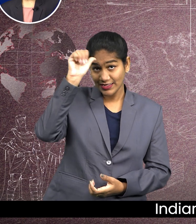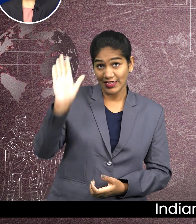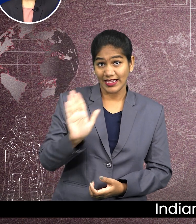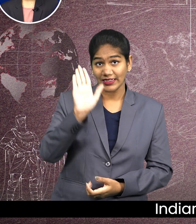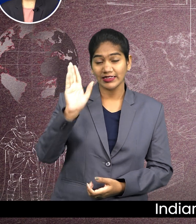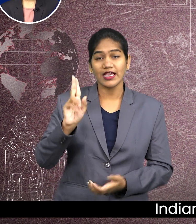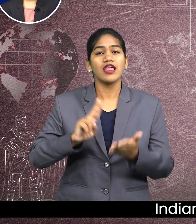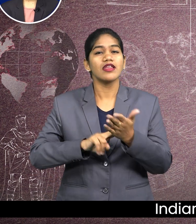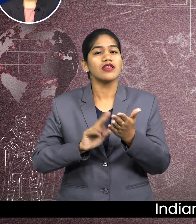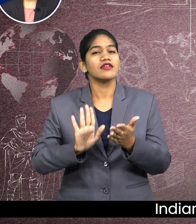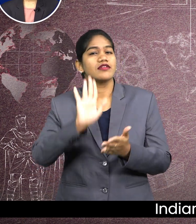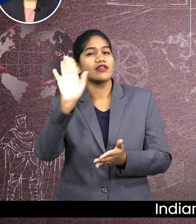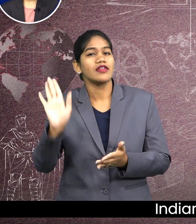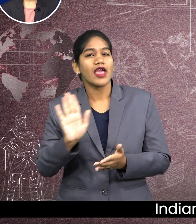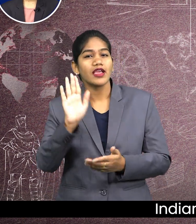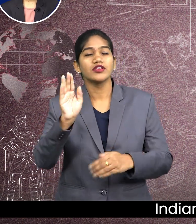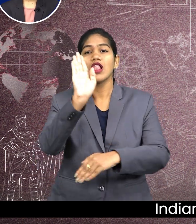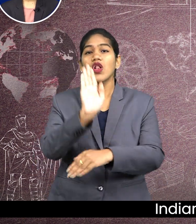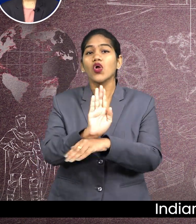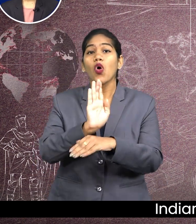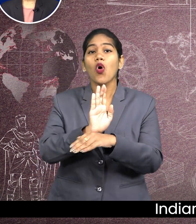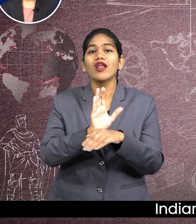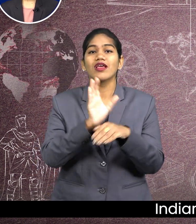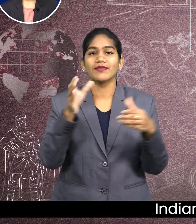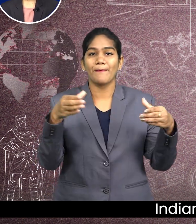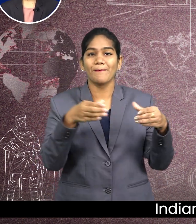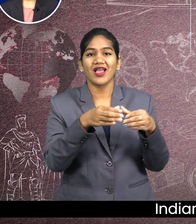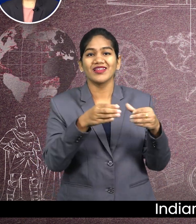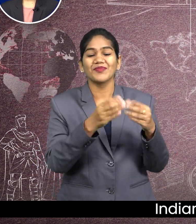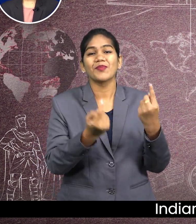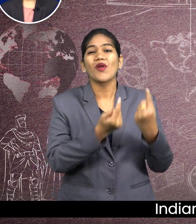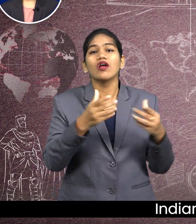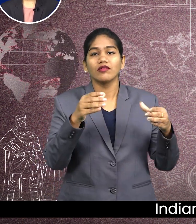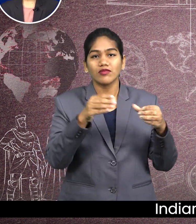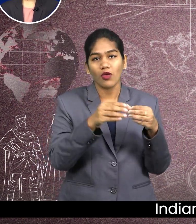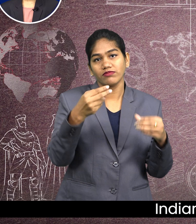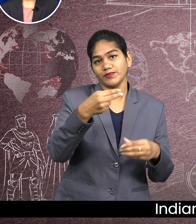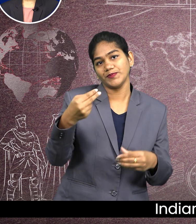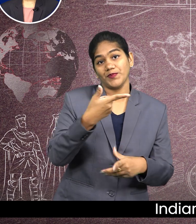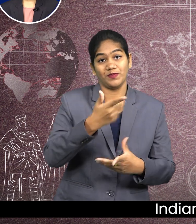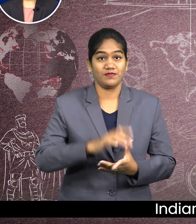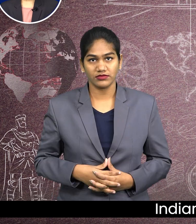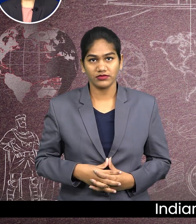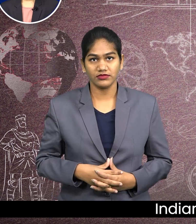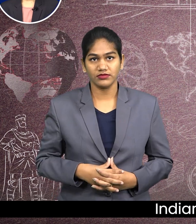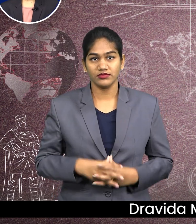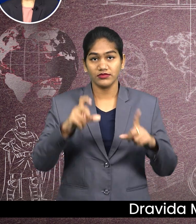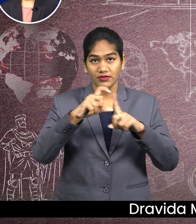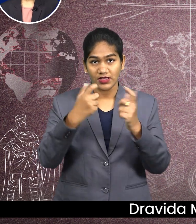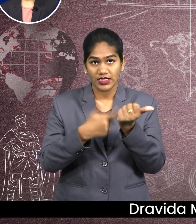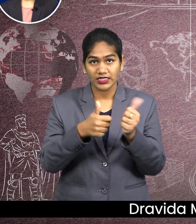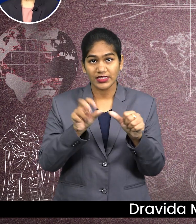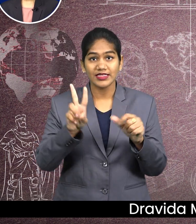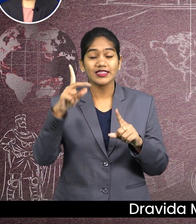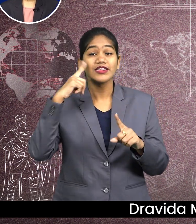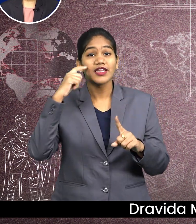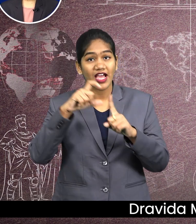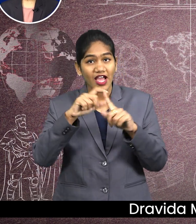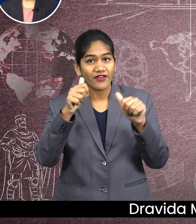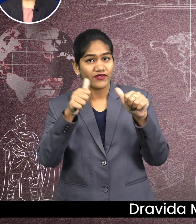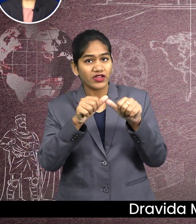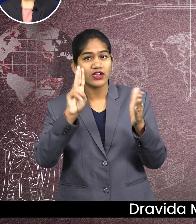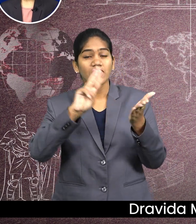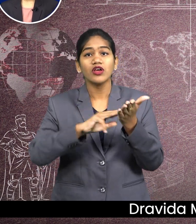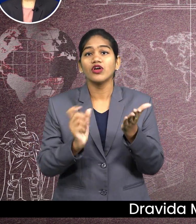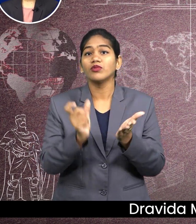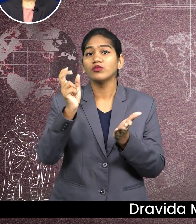Congress, Dravidan, Munetra,